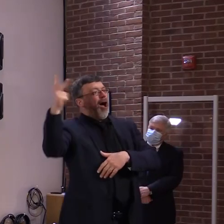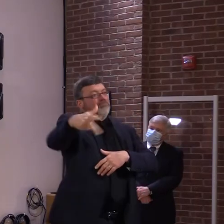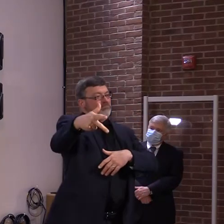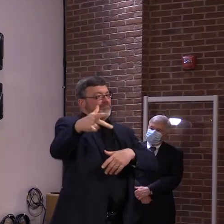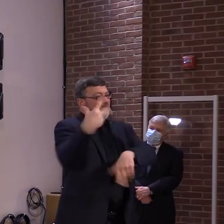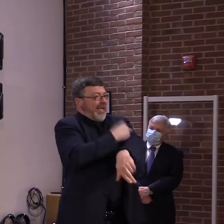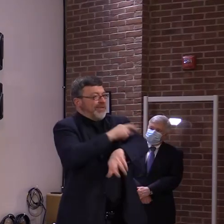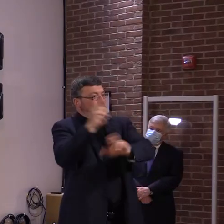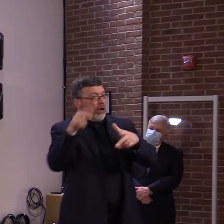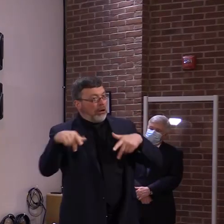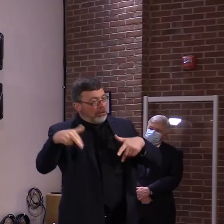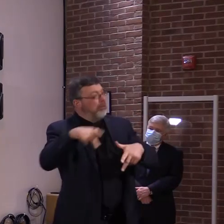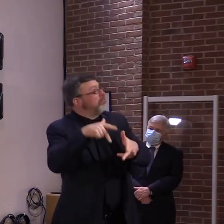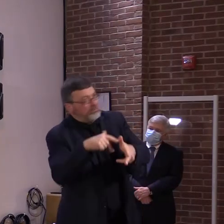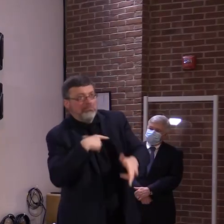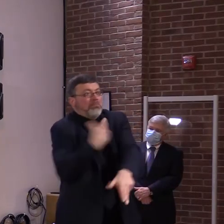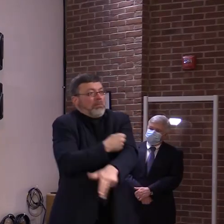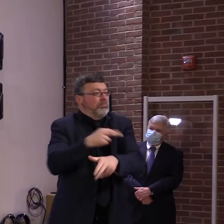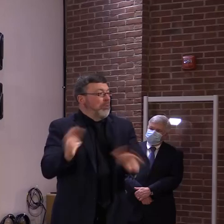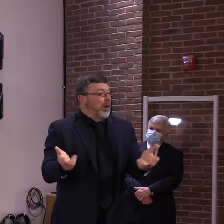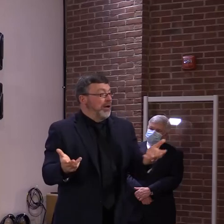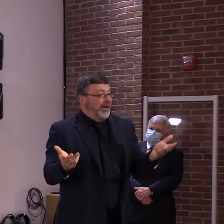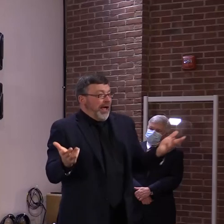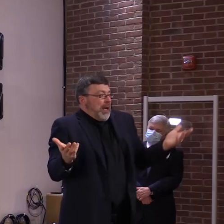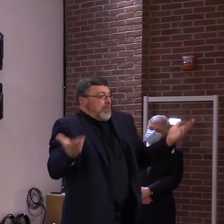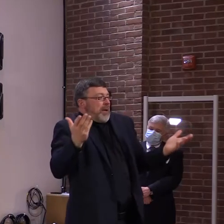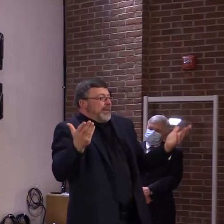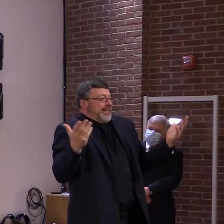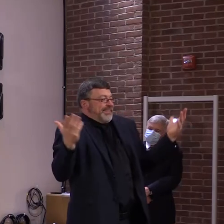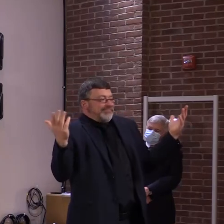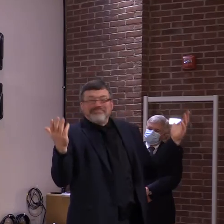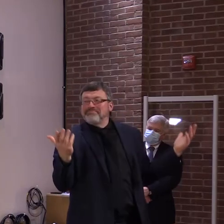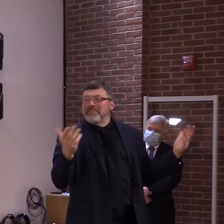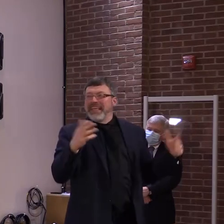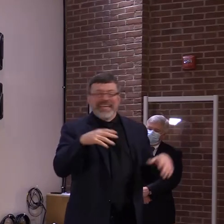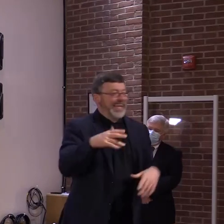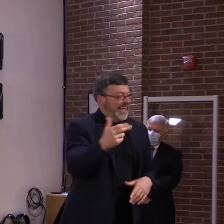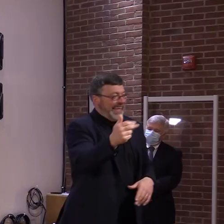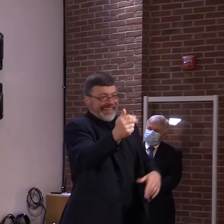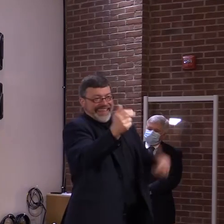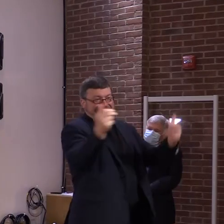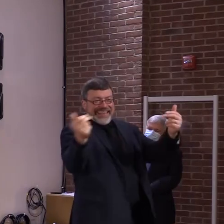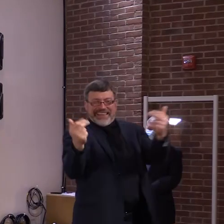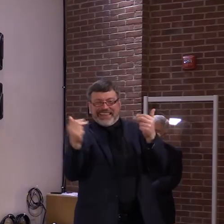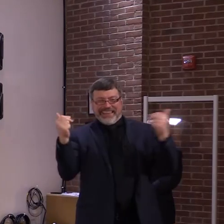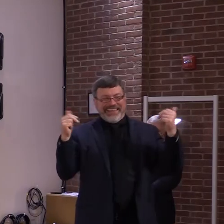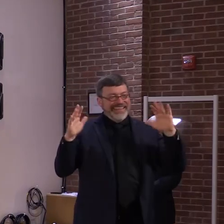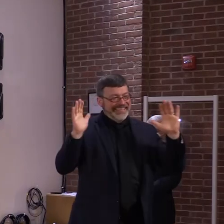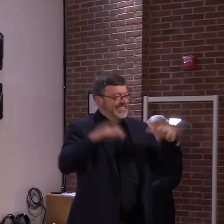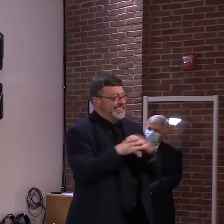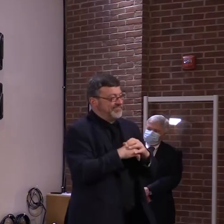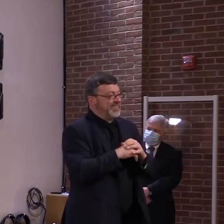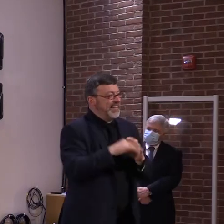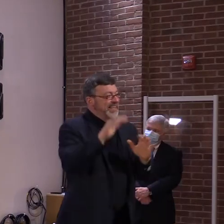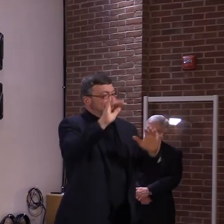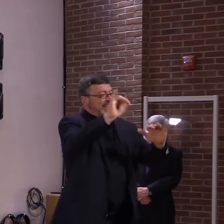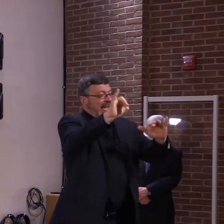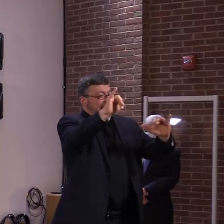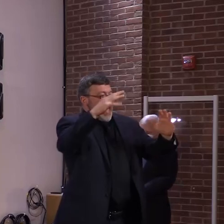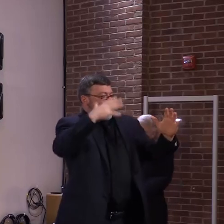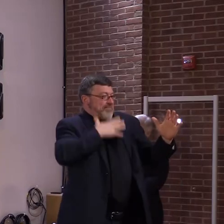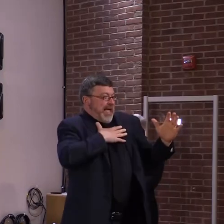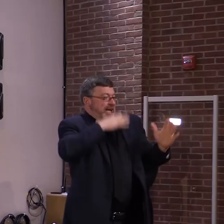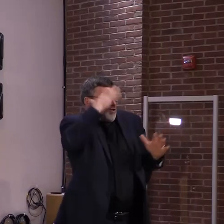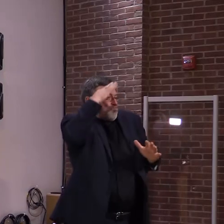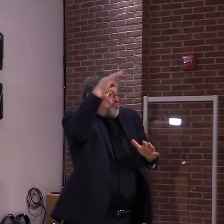create vaccine acceptance in someone who's not confident in the vaccine. So that's my two cents. I'll